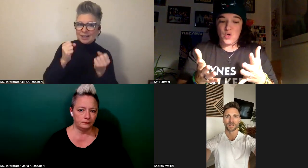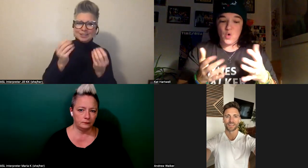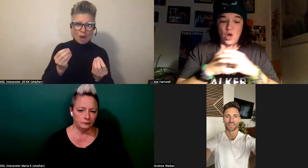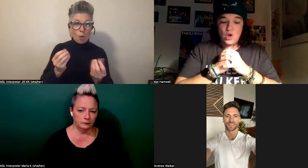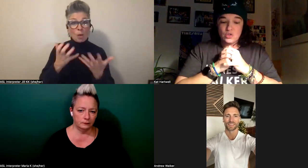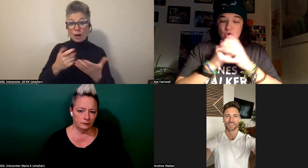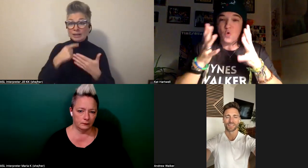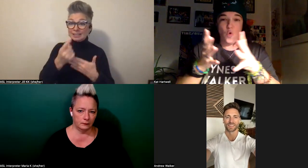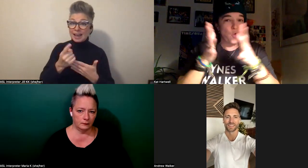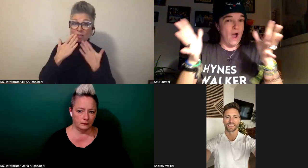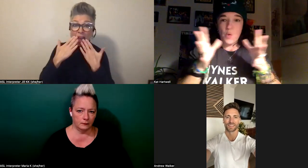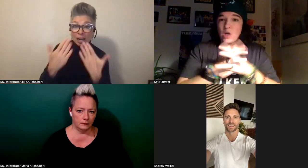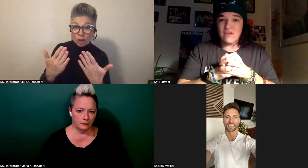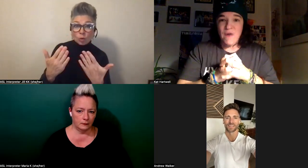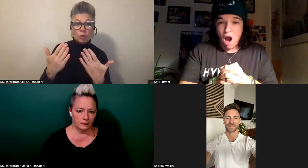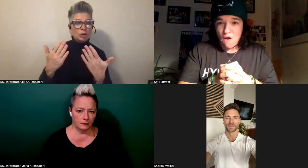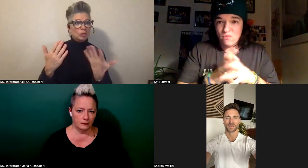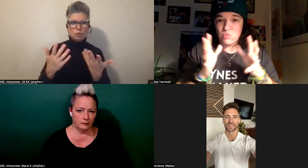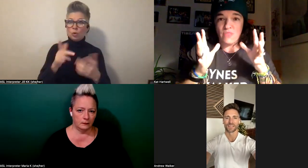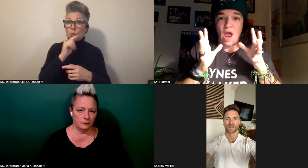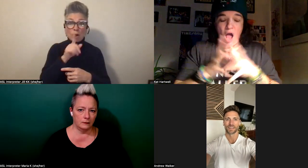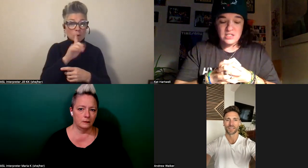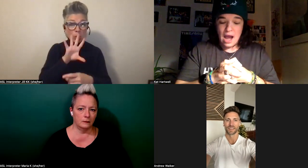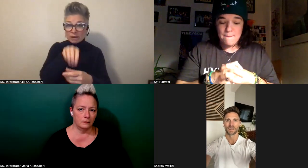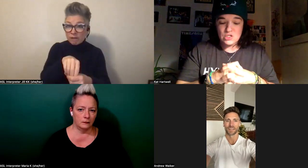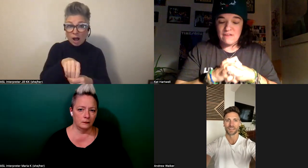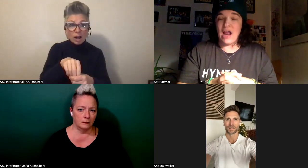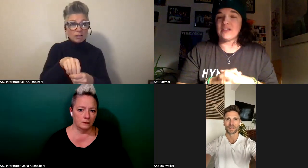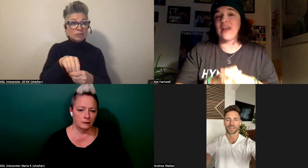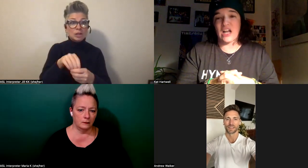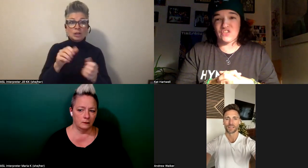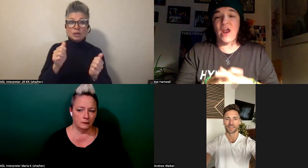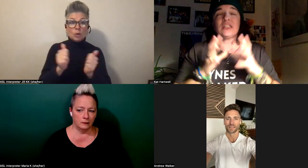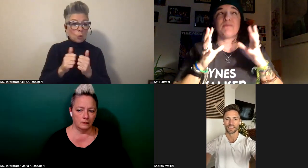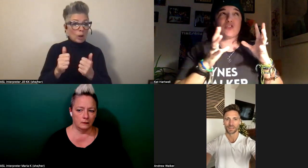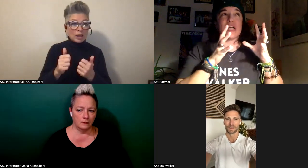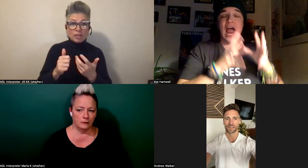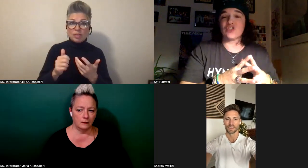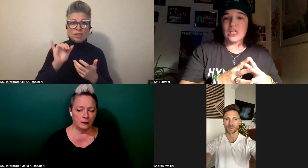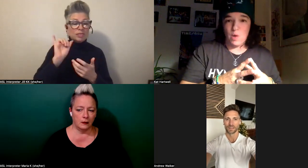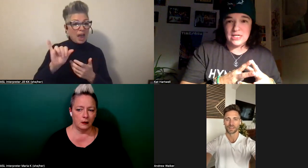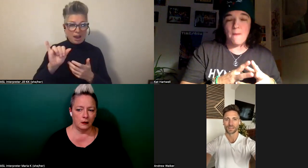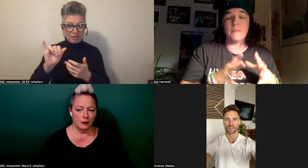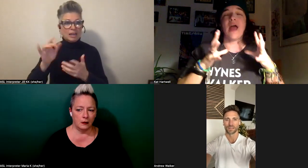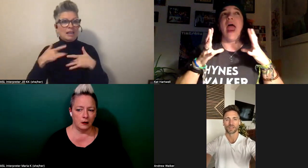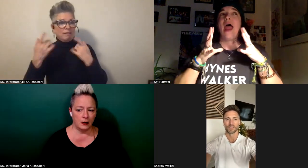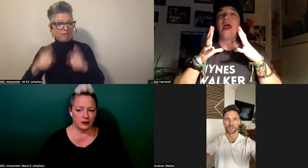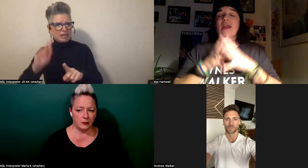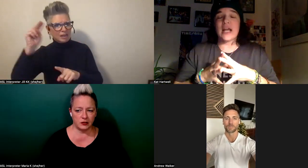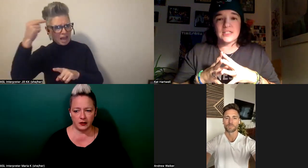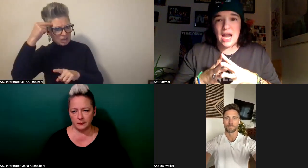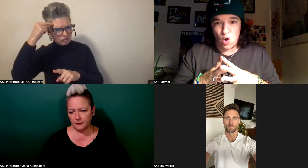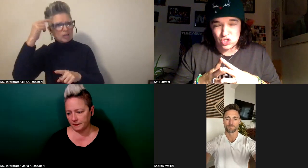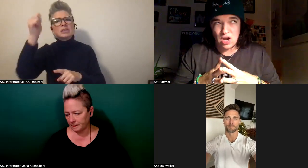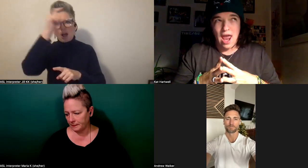thank you to whoever was involved with Alzheimer's event in Nashville, especially Ashley Williams